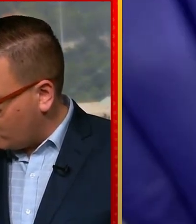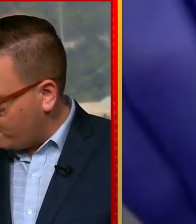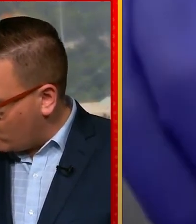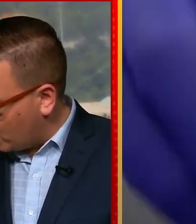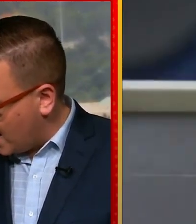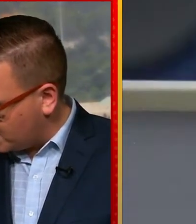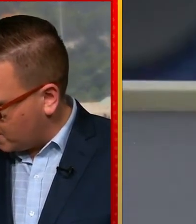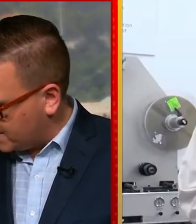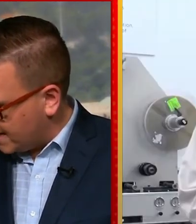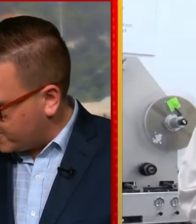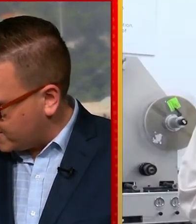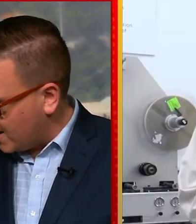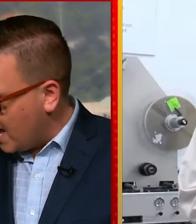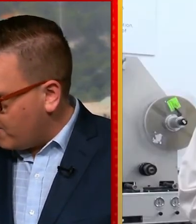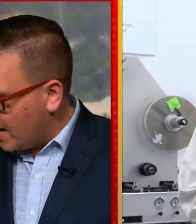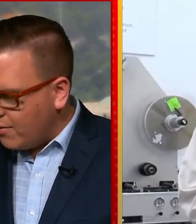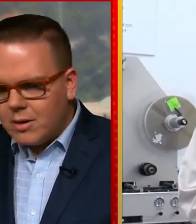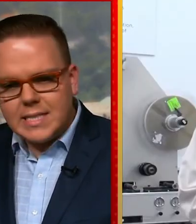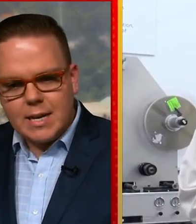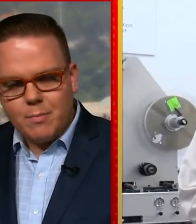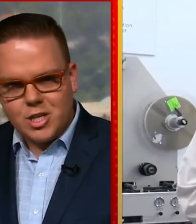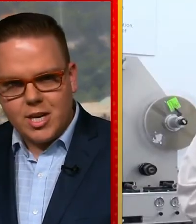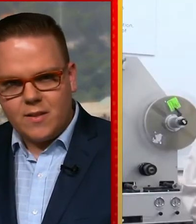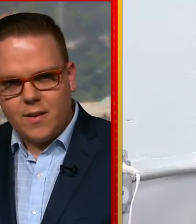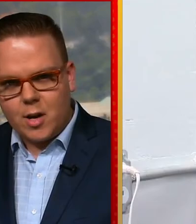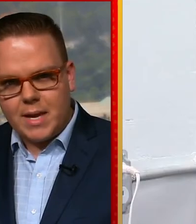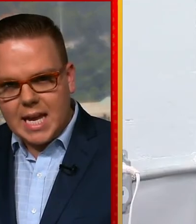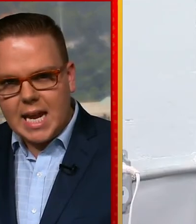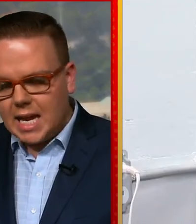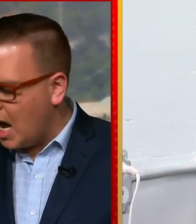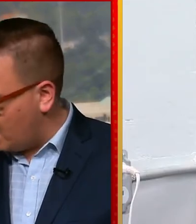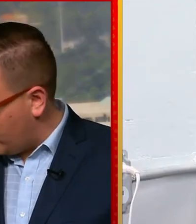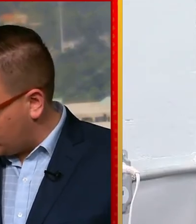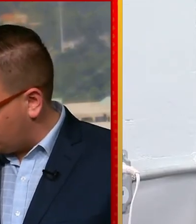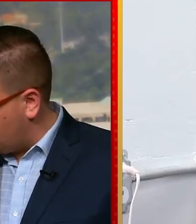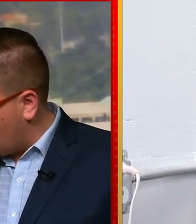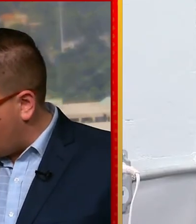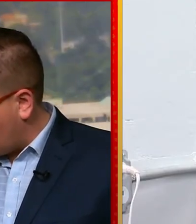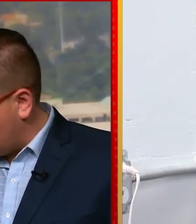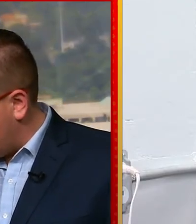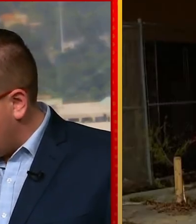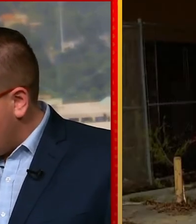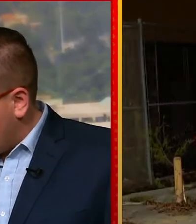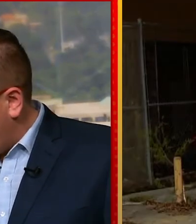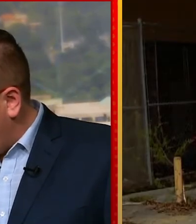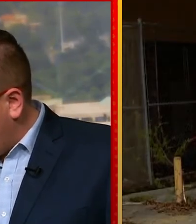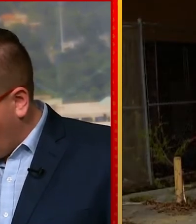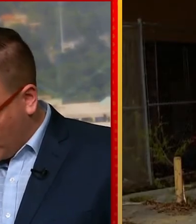2 fewer hospitalizations. The governor did mention at the very beginning of his news conference that